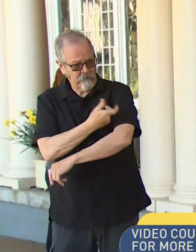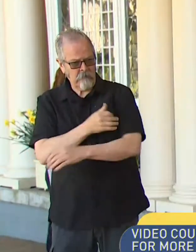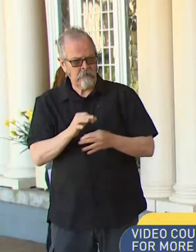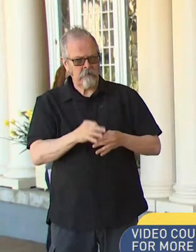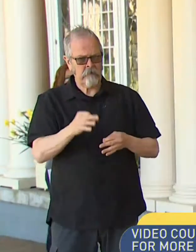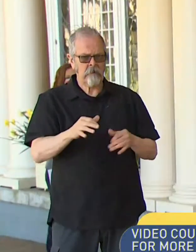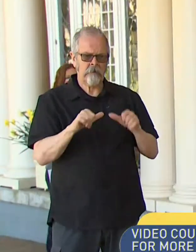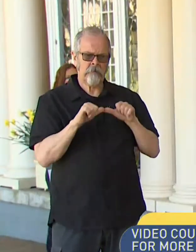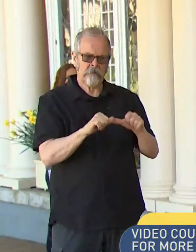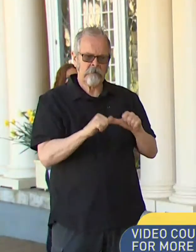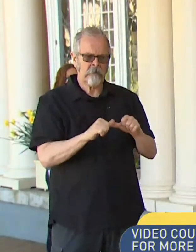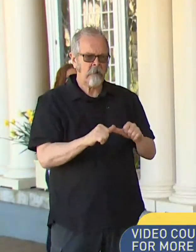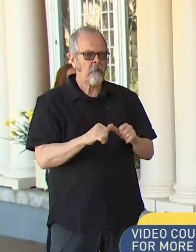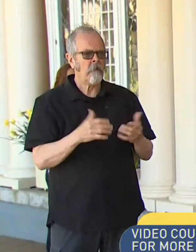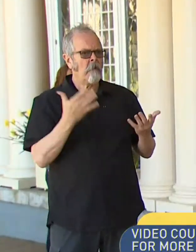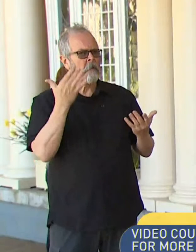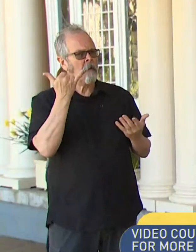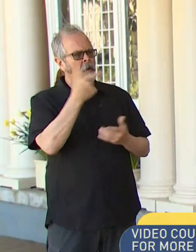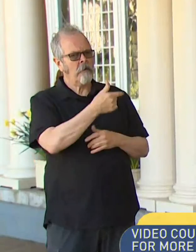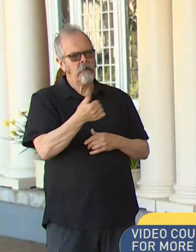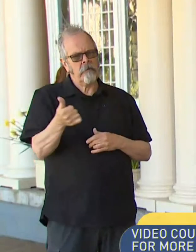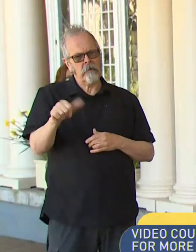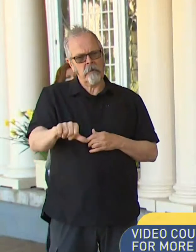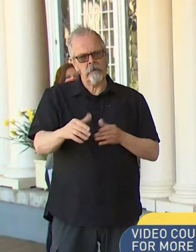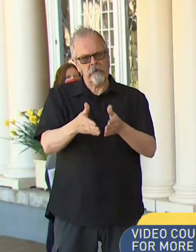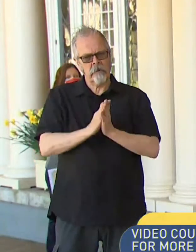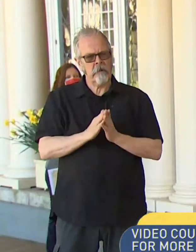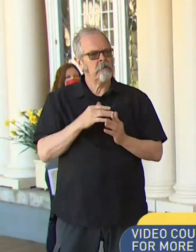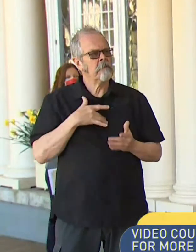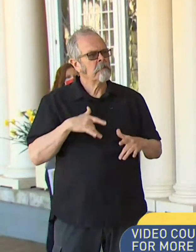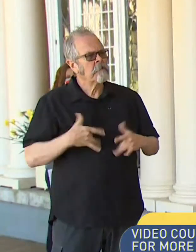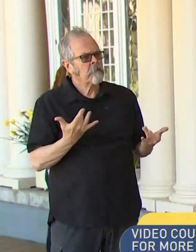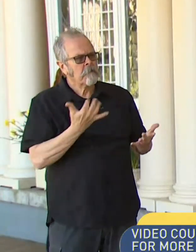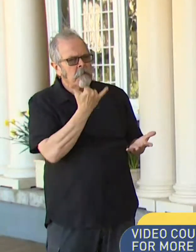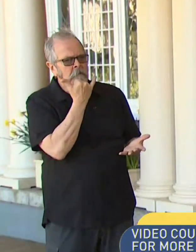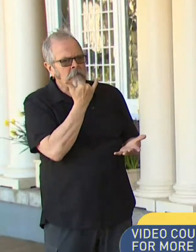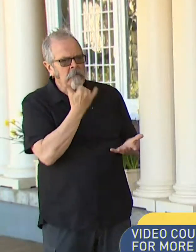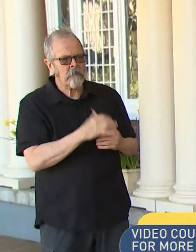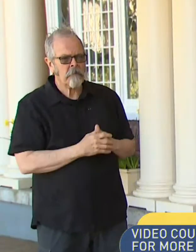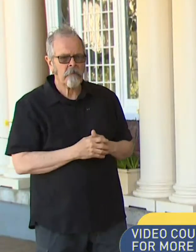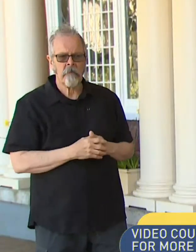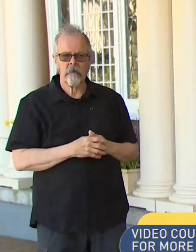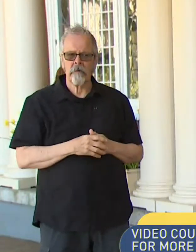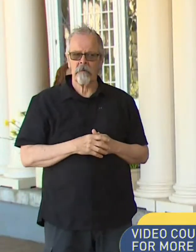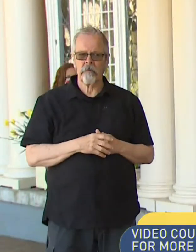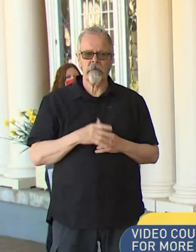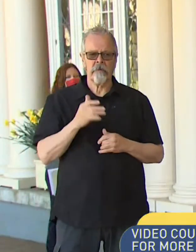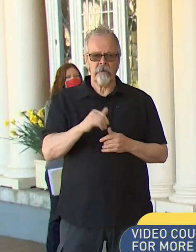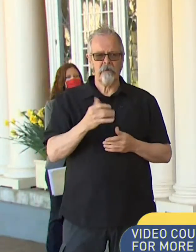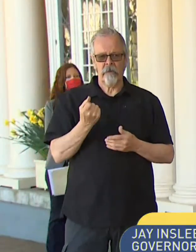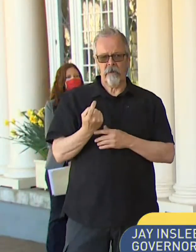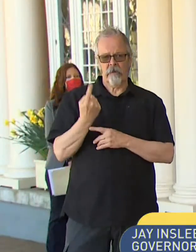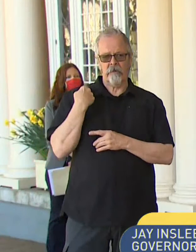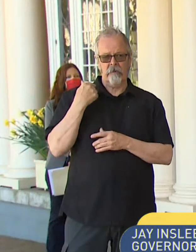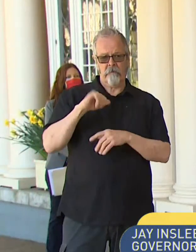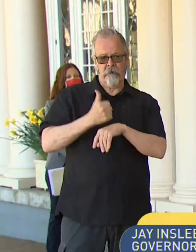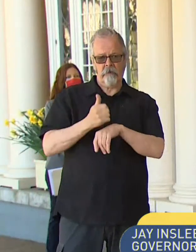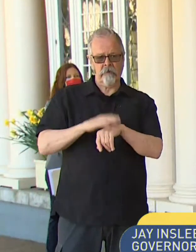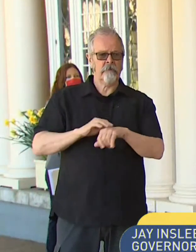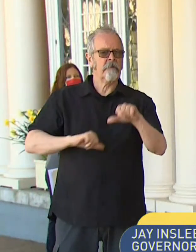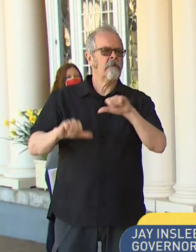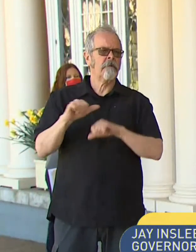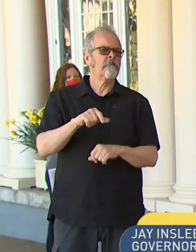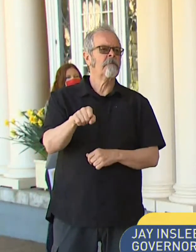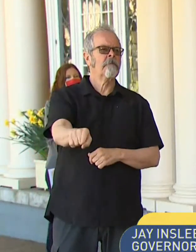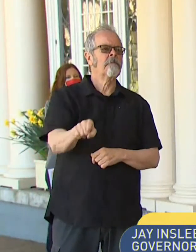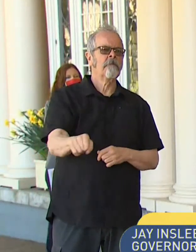clip, why did you reject that request? Well, we did it as we have throughout the last year based on science. And the science has told us